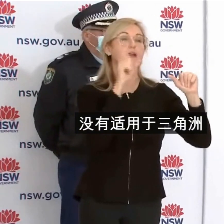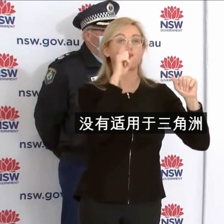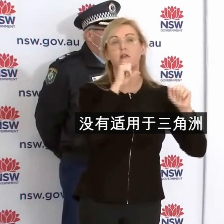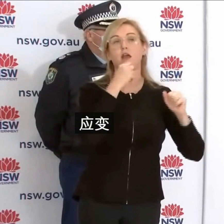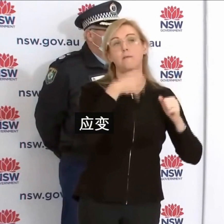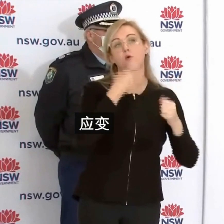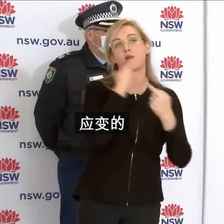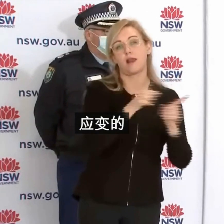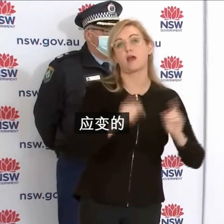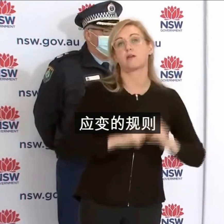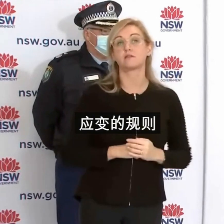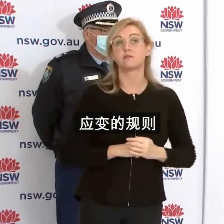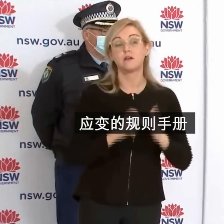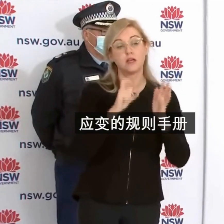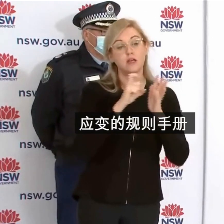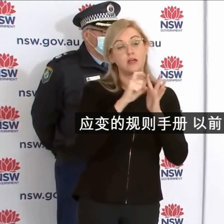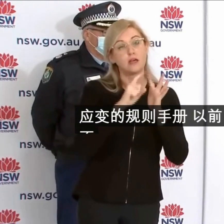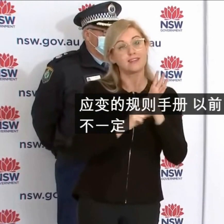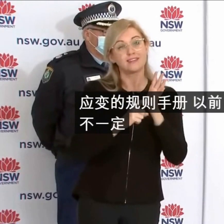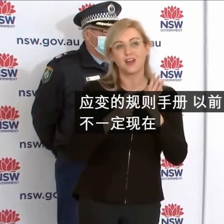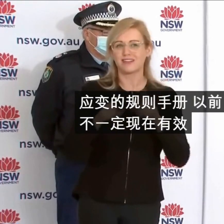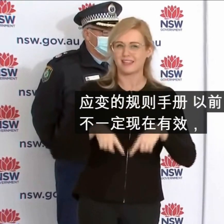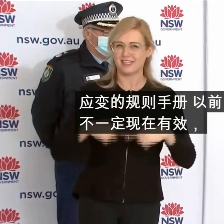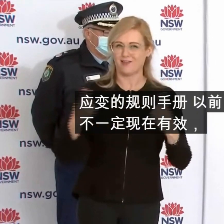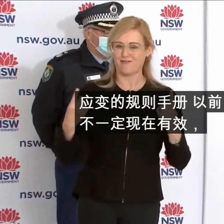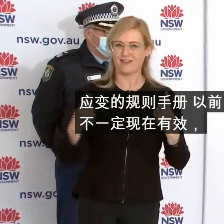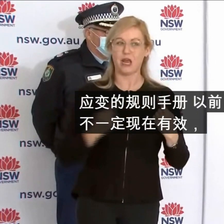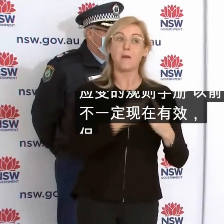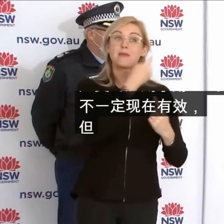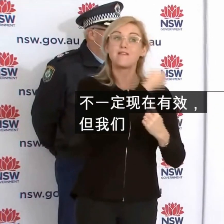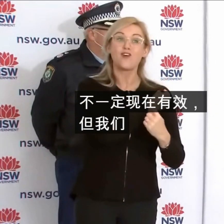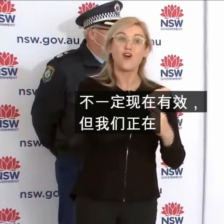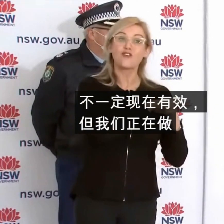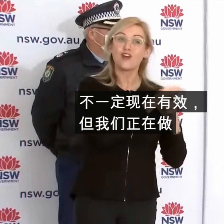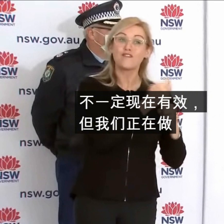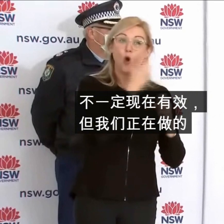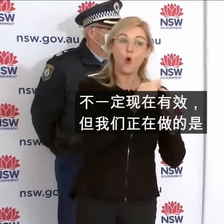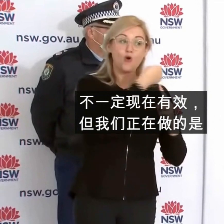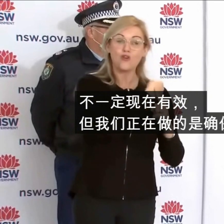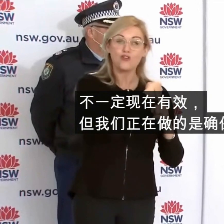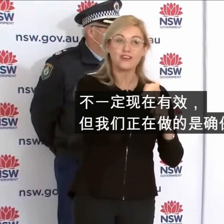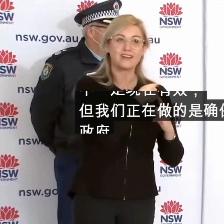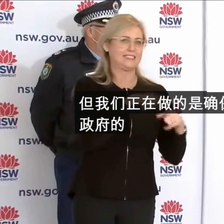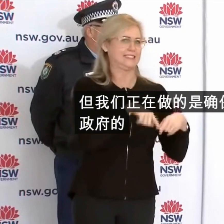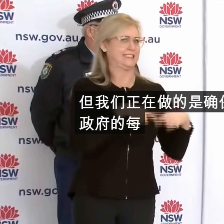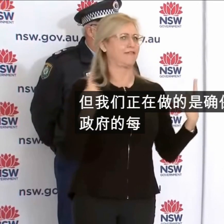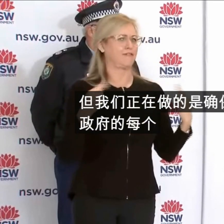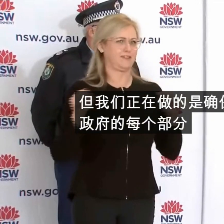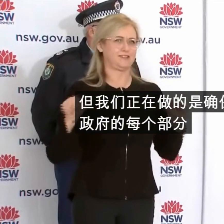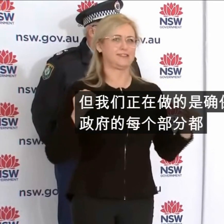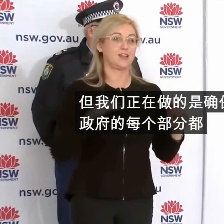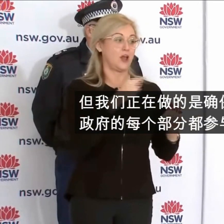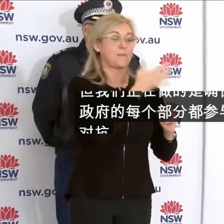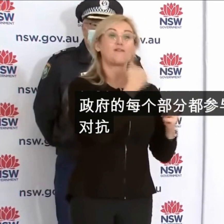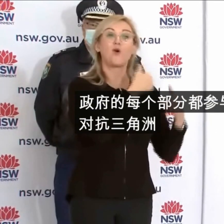strain. Things that worked previously don't necessarily work now. But what we're doing is making sure that every part of